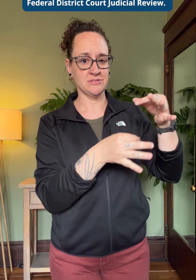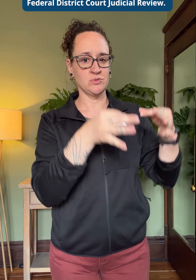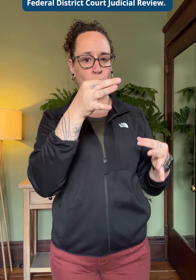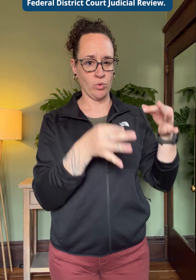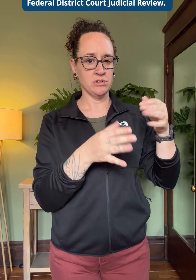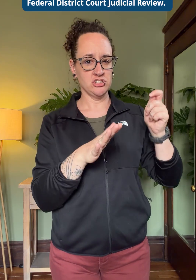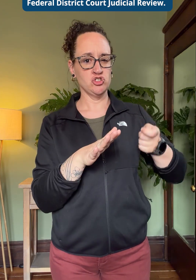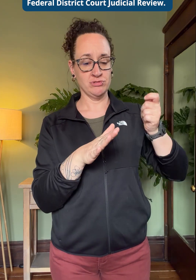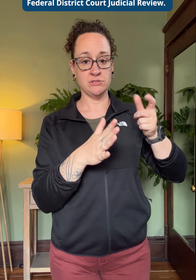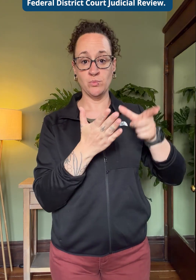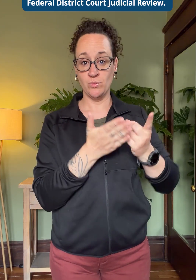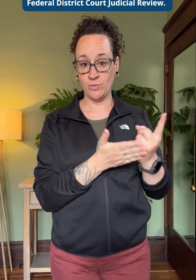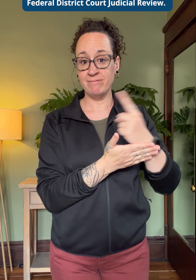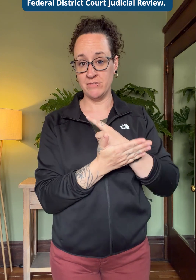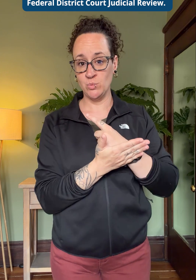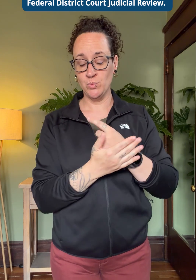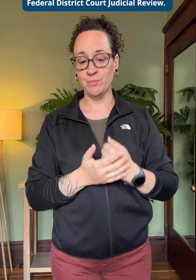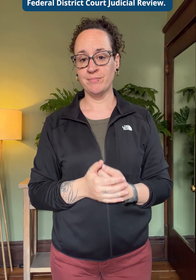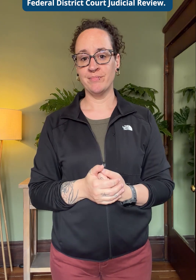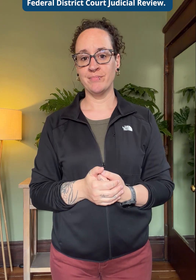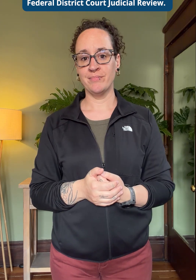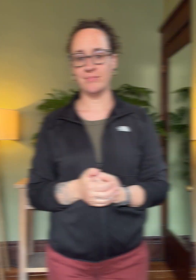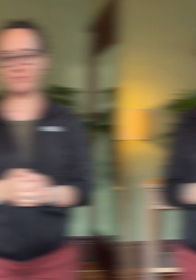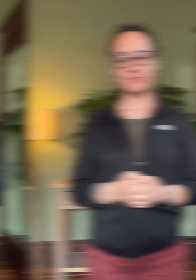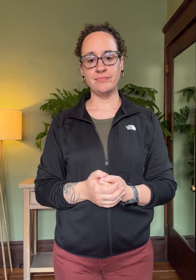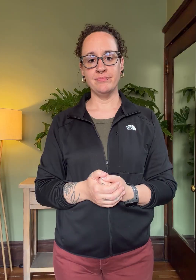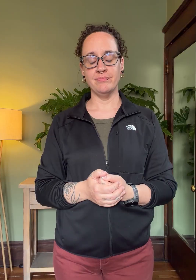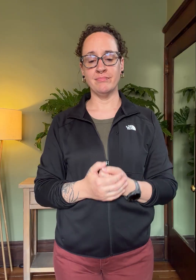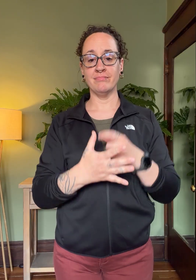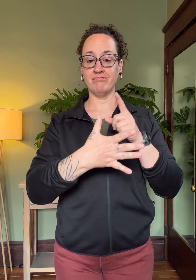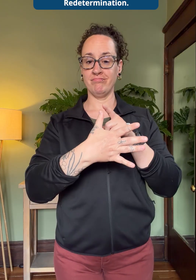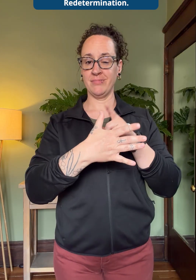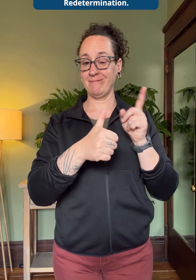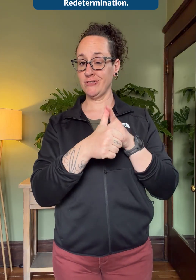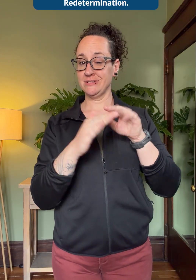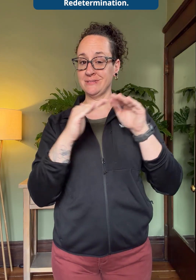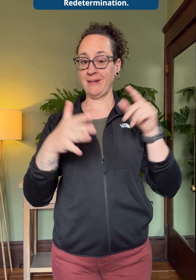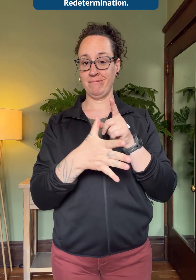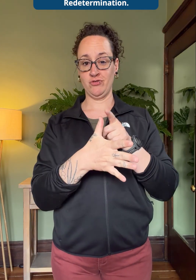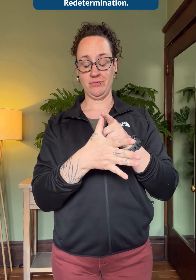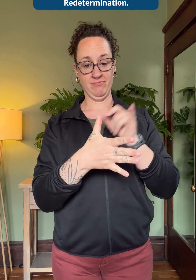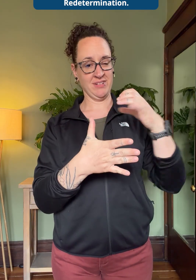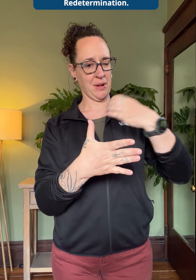judicial review. The first level of appeal is